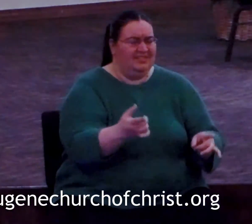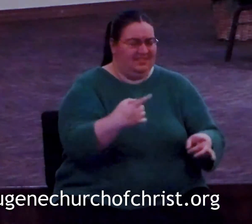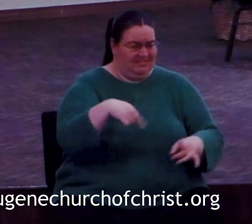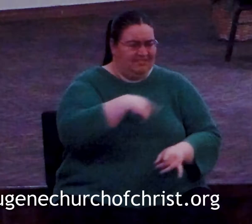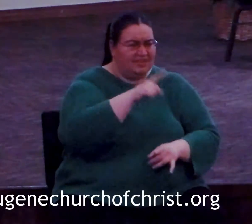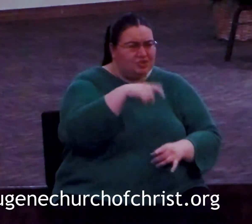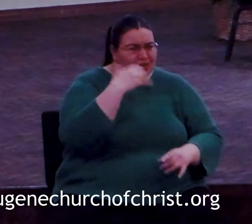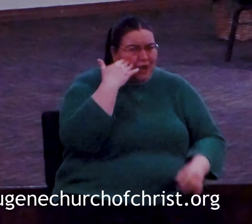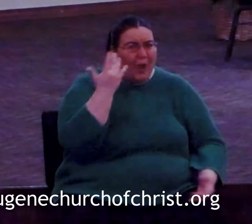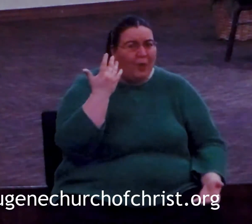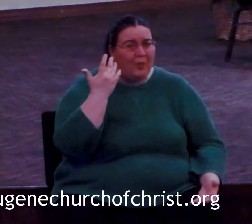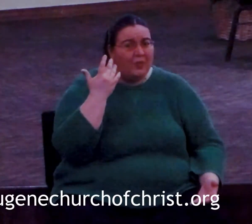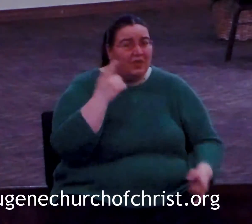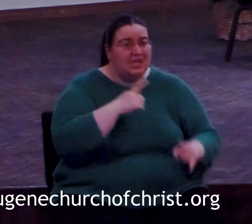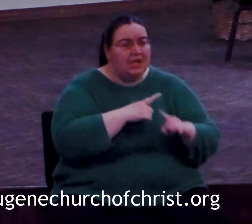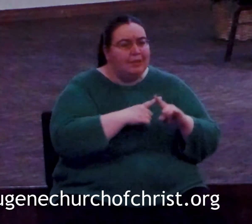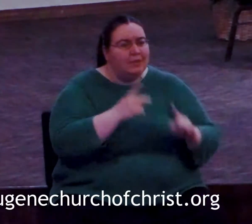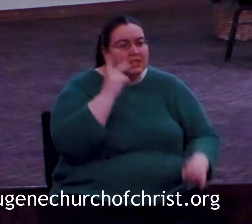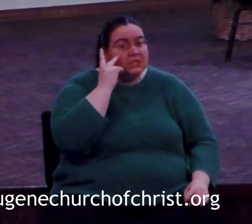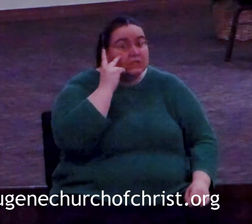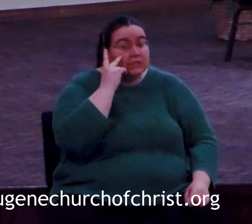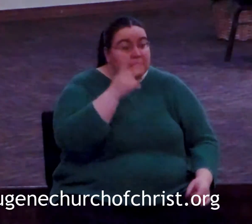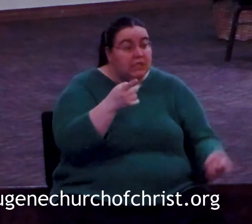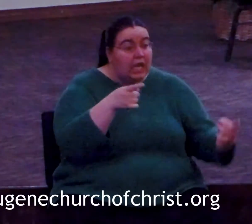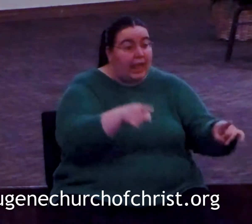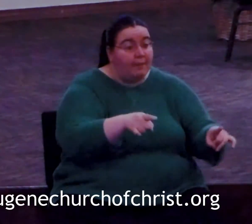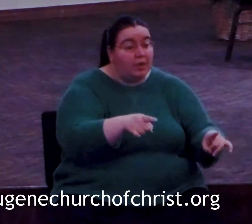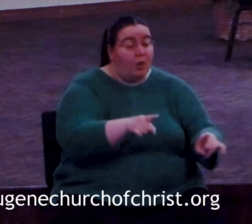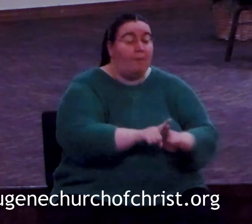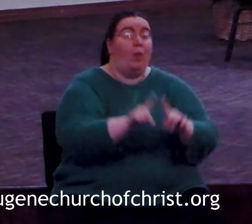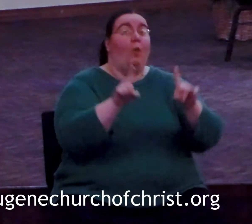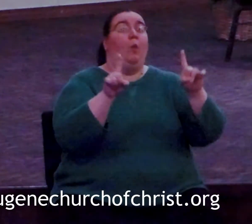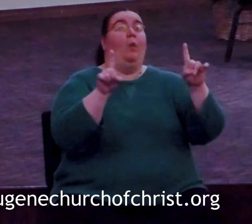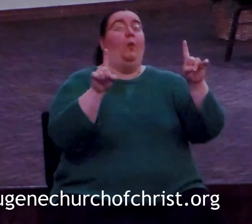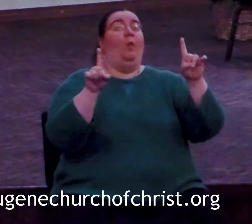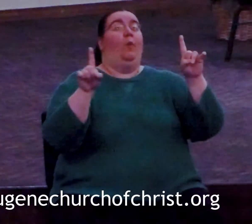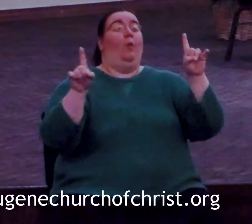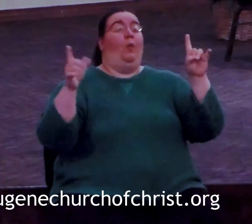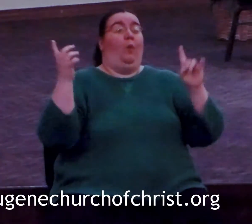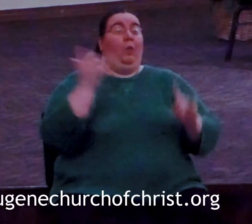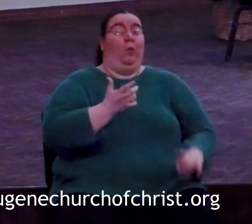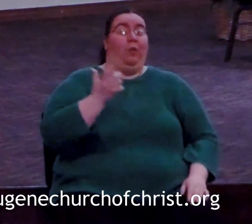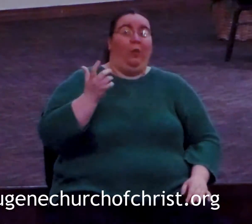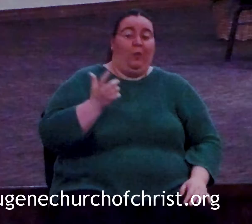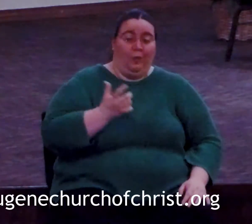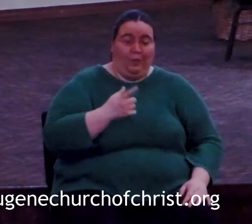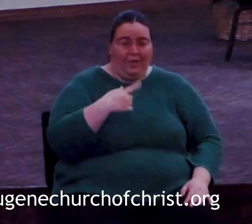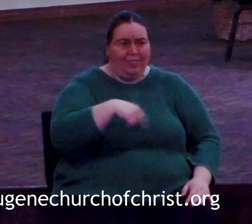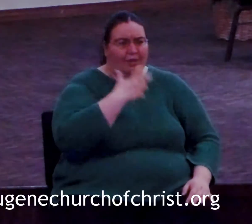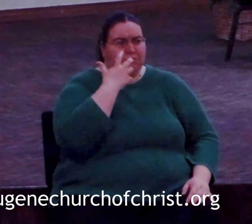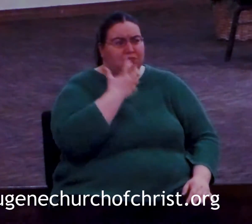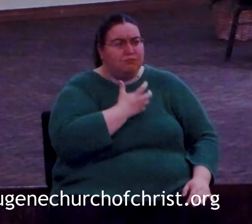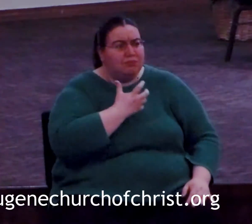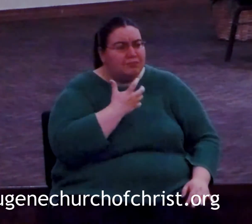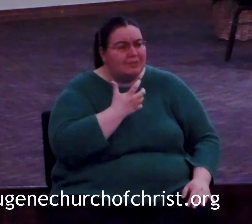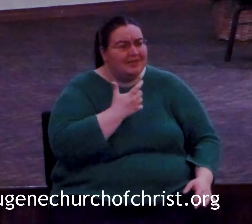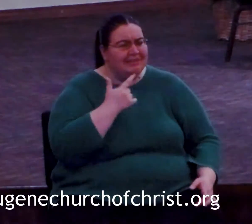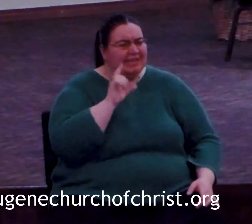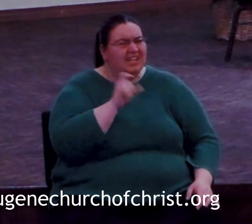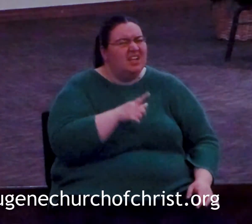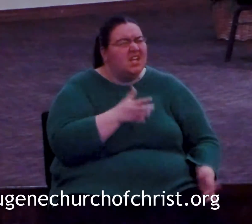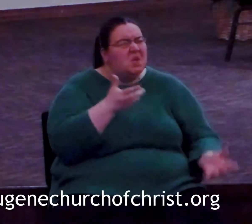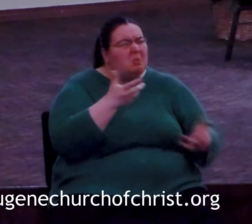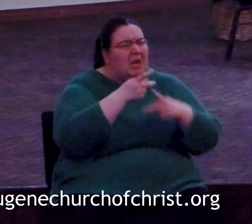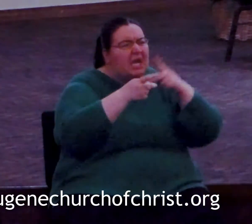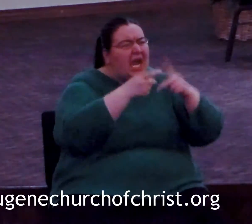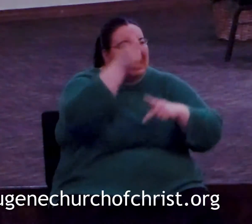that. Oh, but to see it happen in front of you is a very, very different thing. And so they're amazed, and they asked, what kind of man is